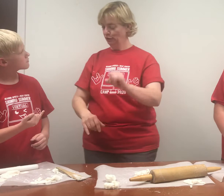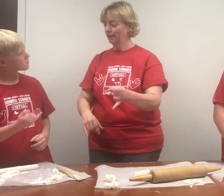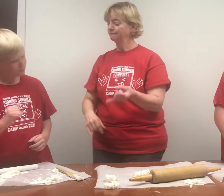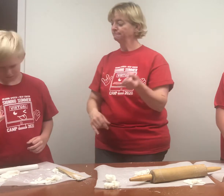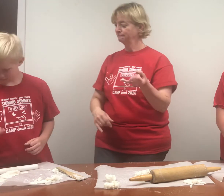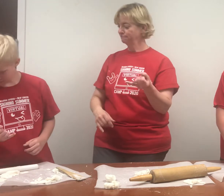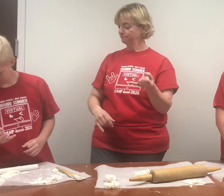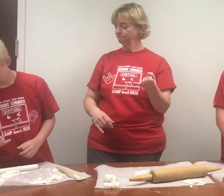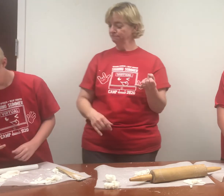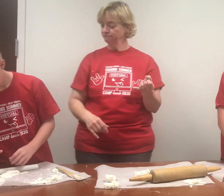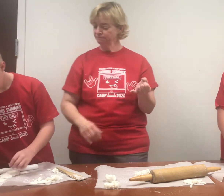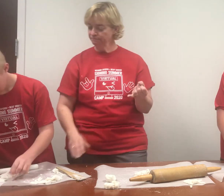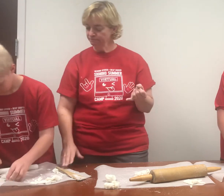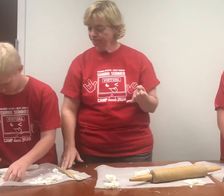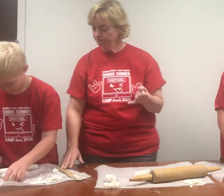Okay, yeah, for J.